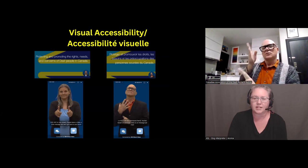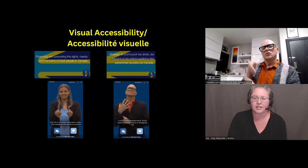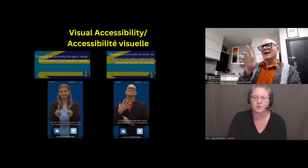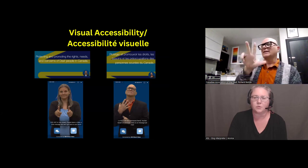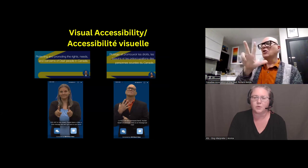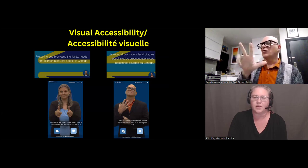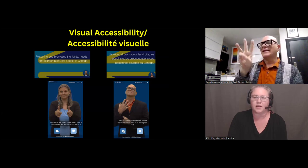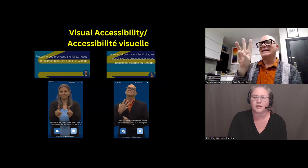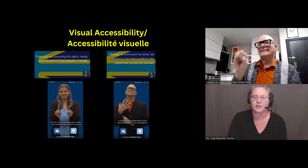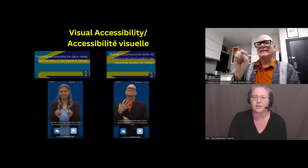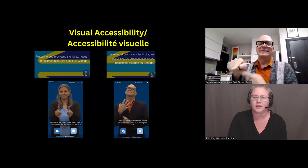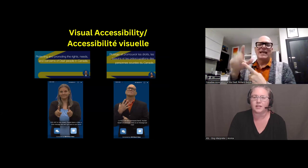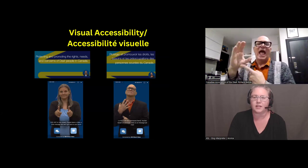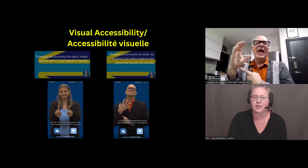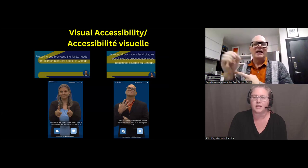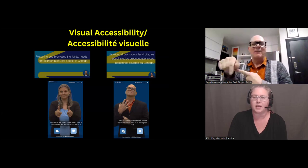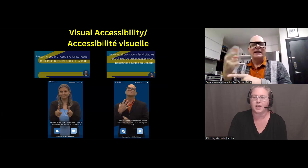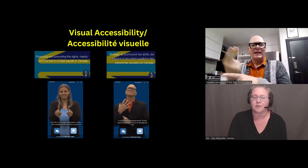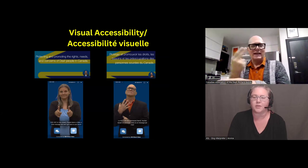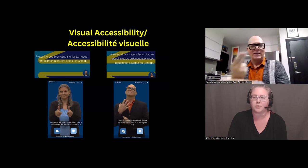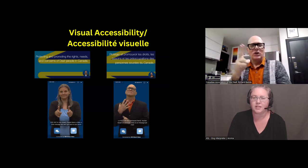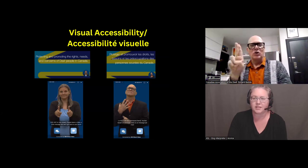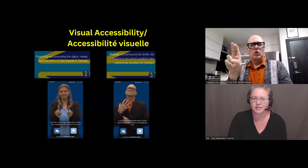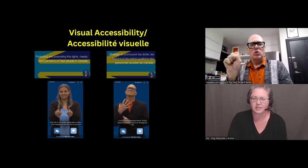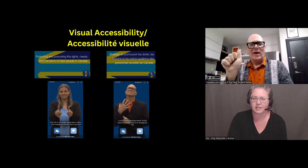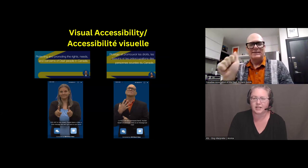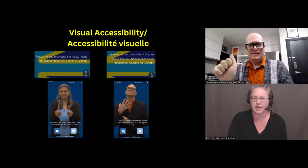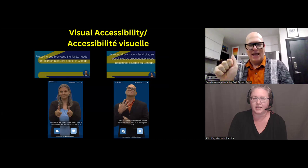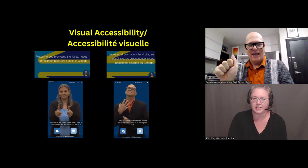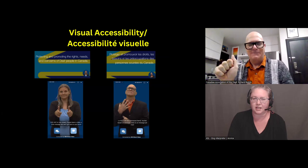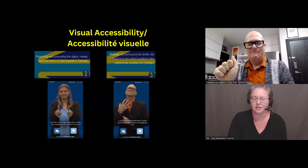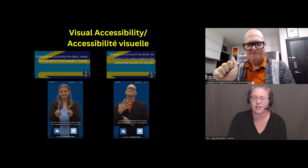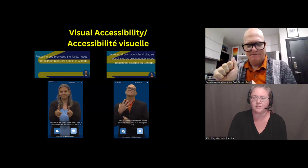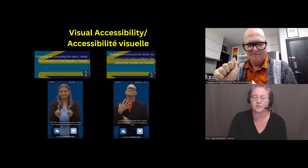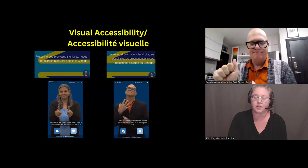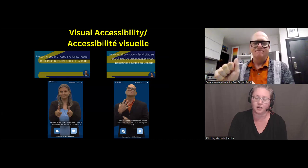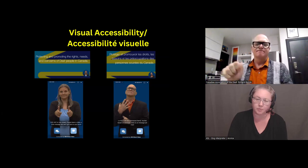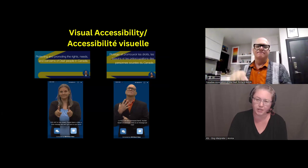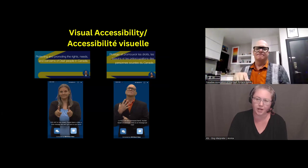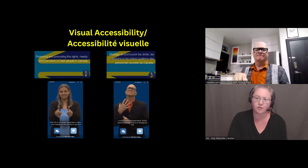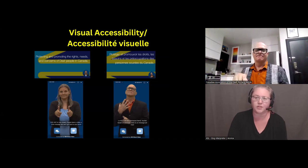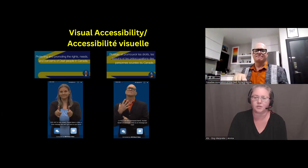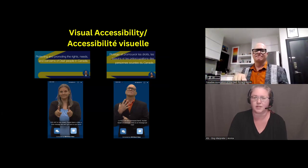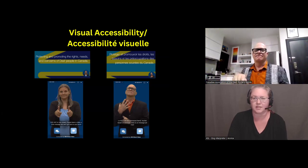coordinated with the 360 ASL, and they're a company out of the